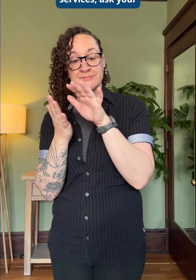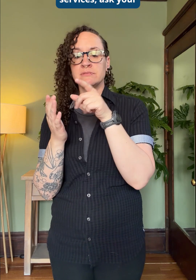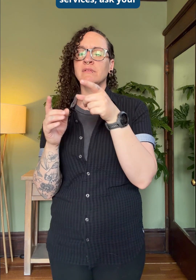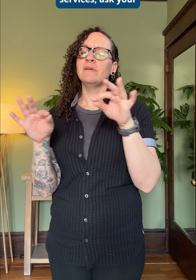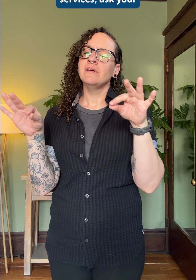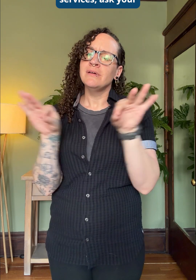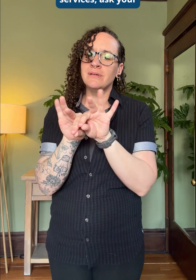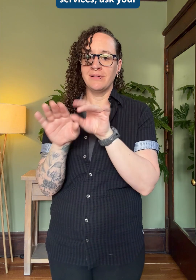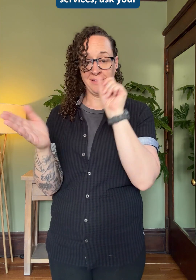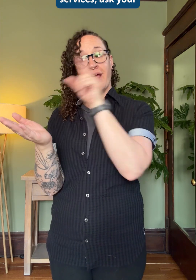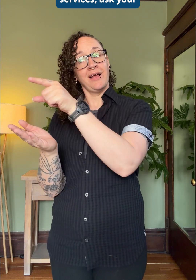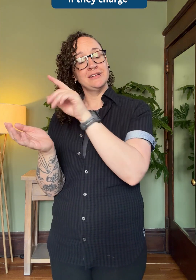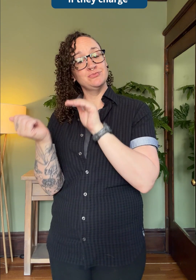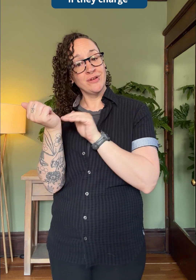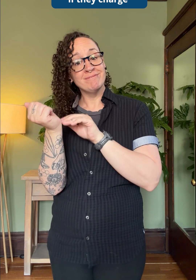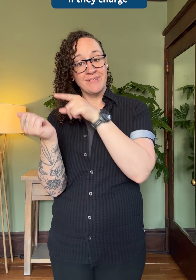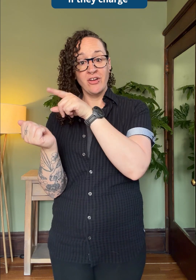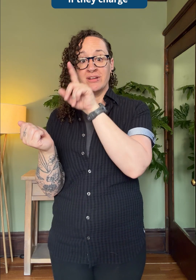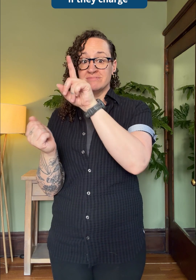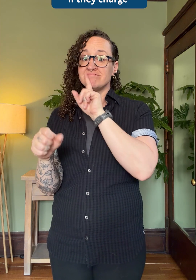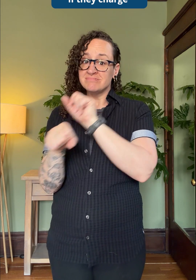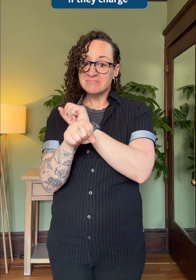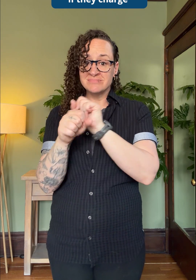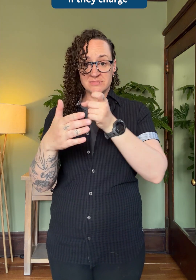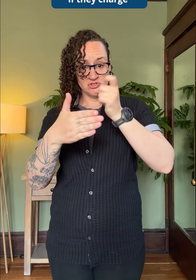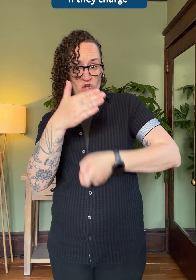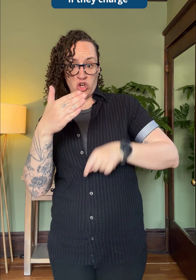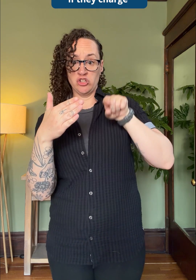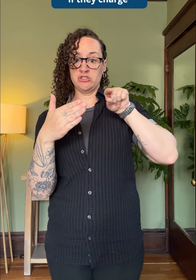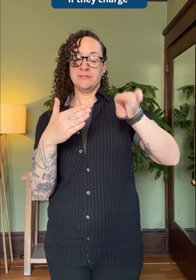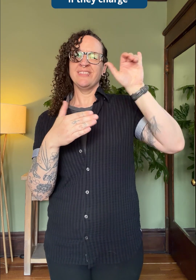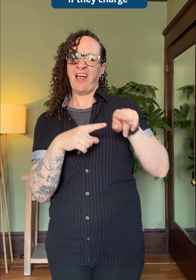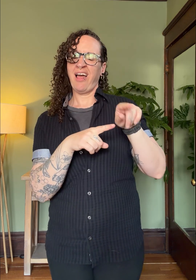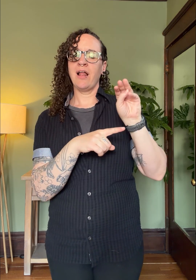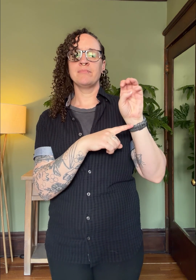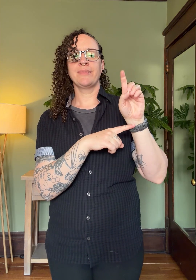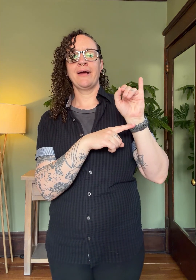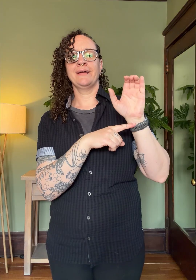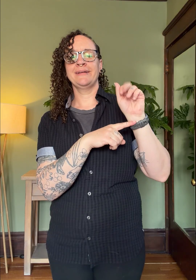healthcare provider if they charge the Medicare-approved amount.